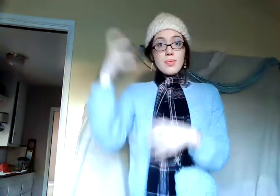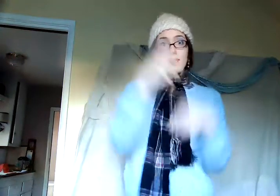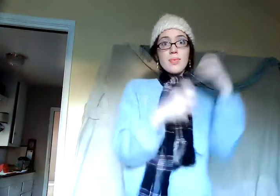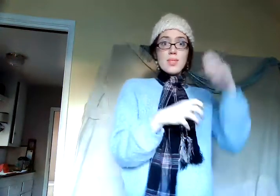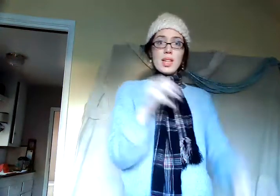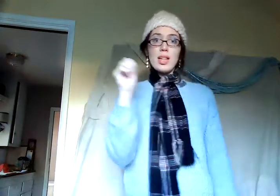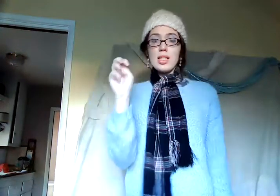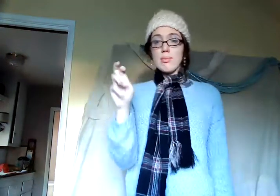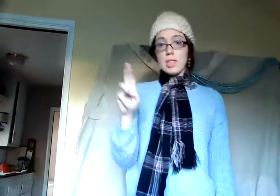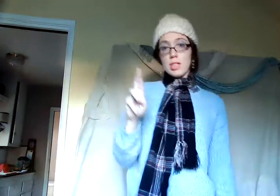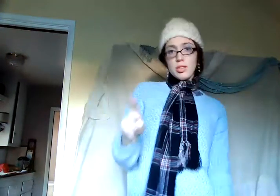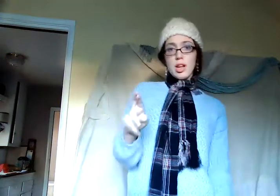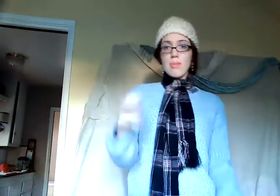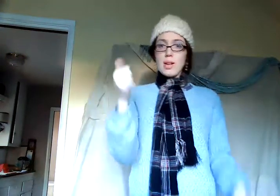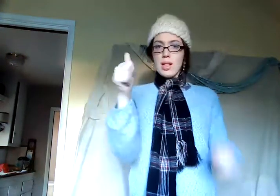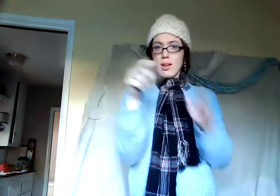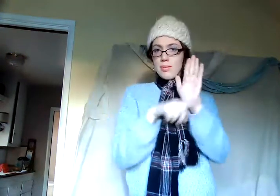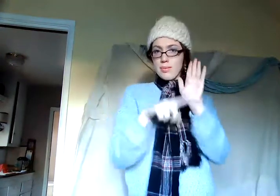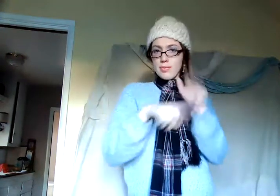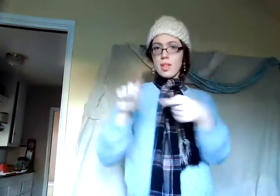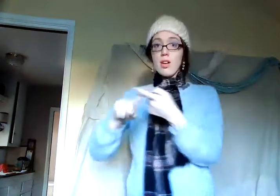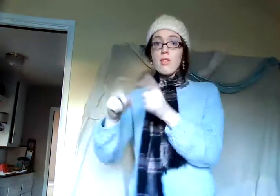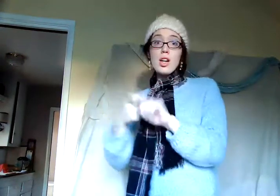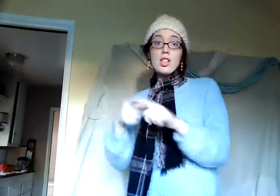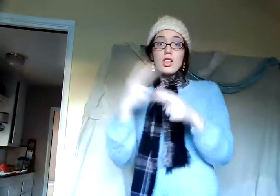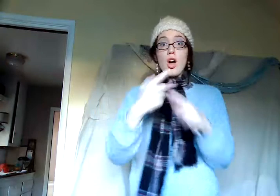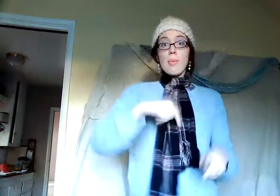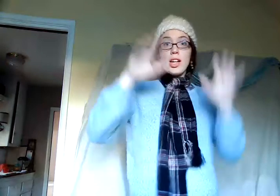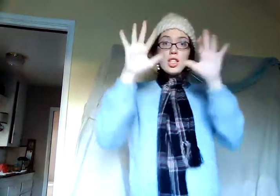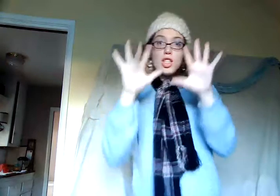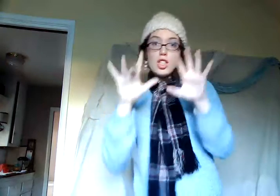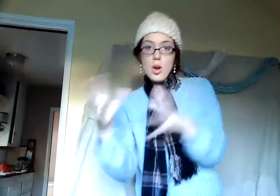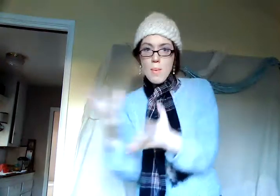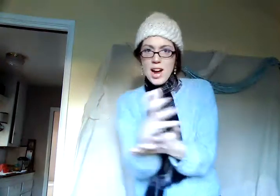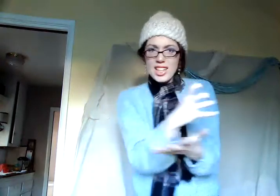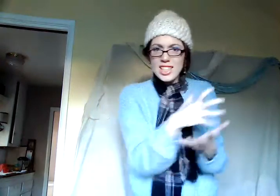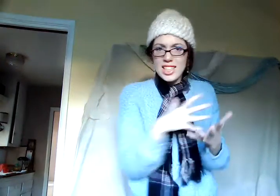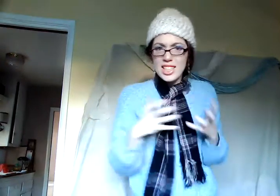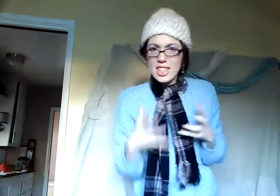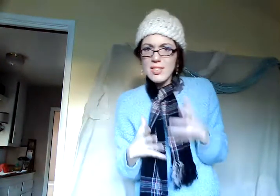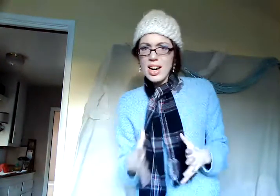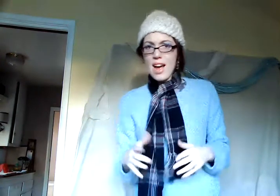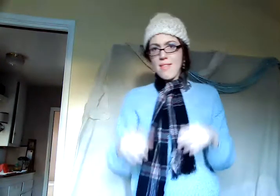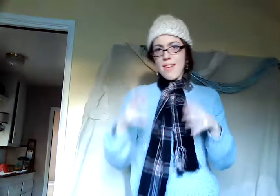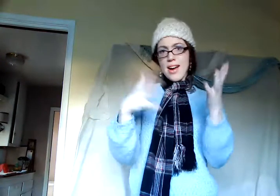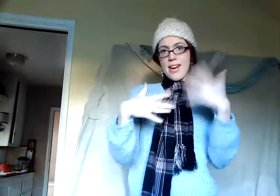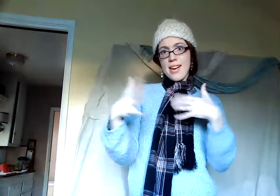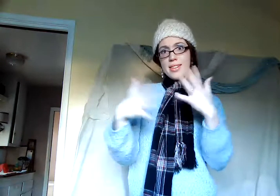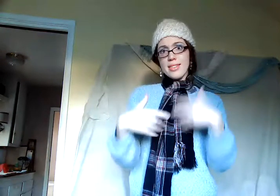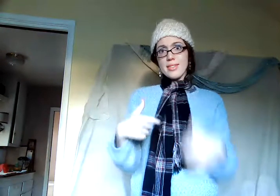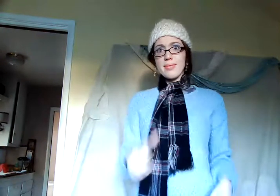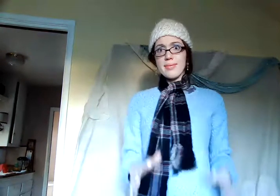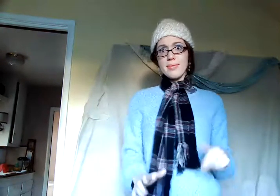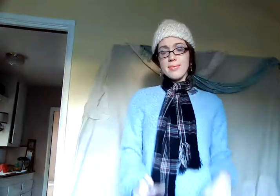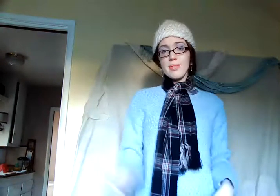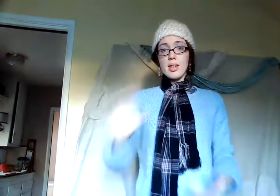he's Mr. Tendaloo friends call me snow miser whatever I touch turns